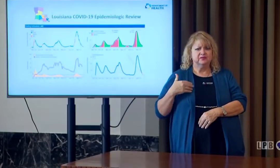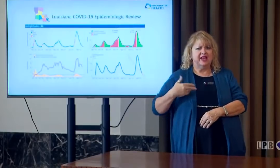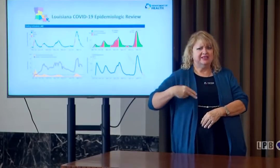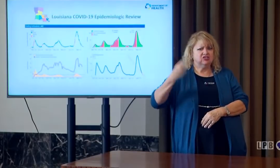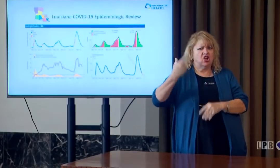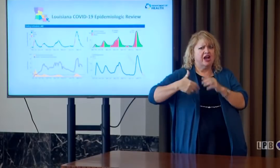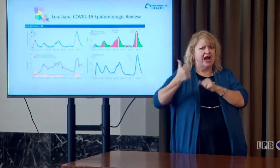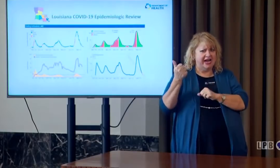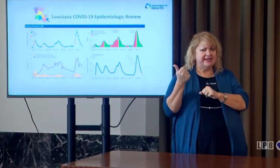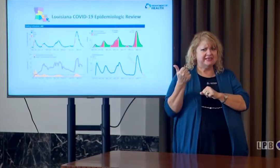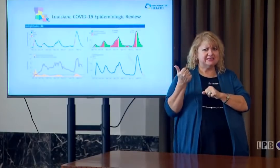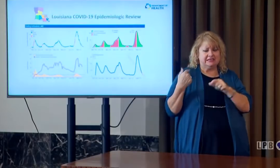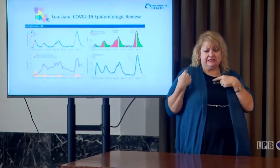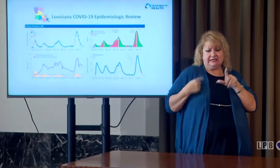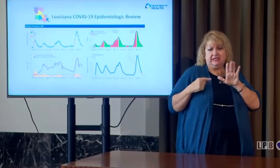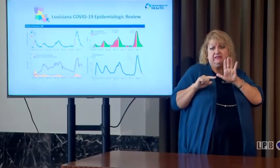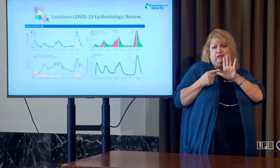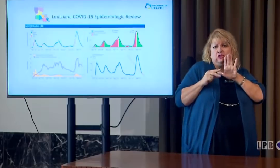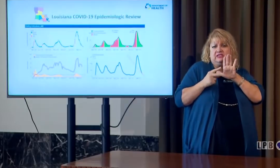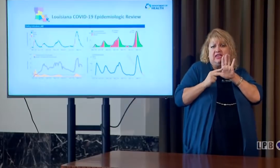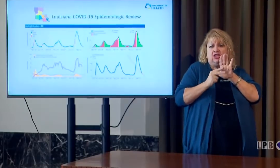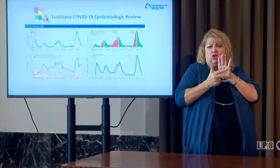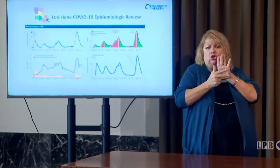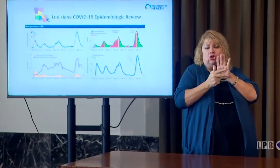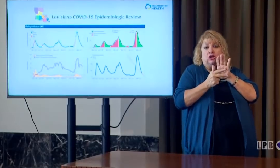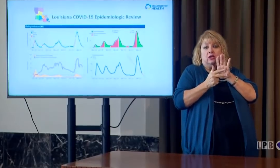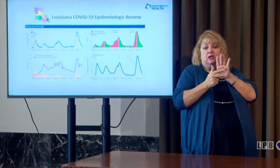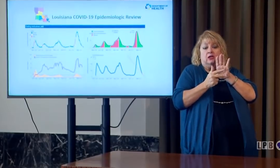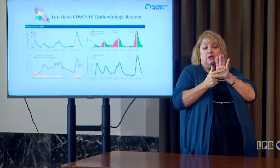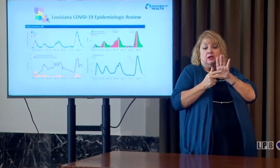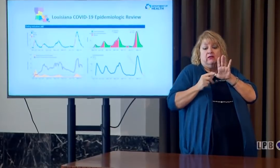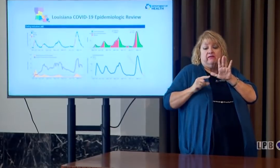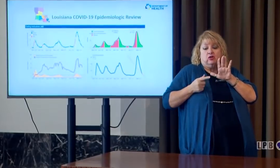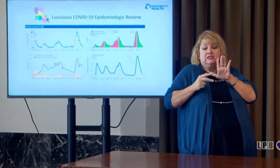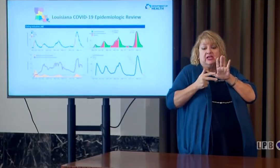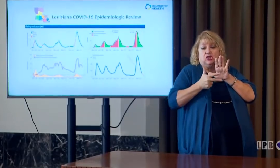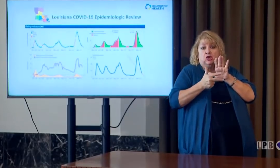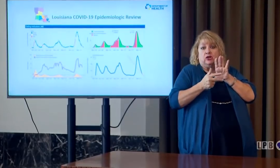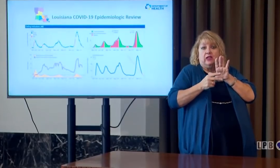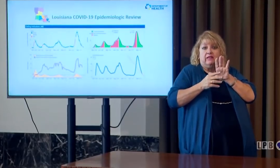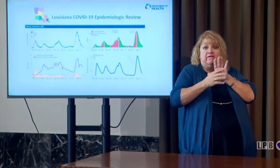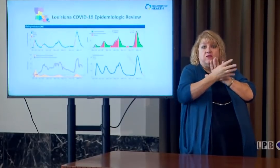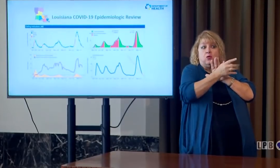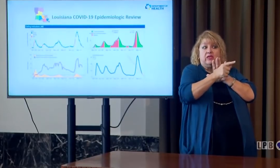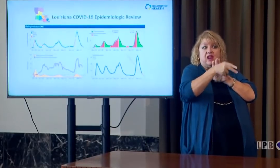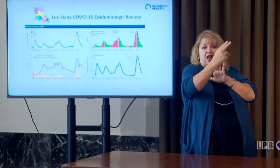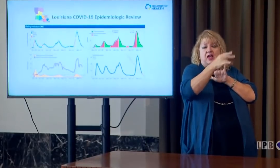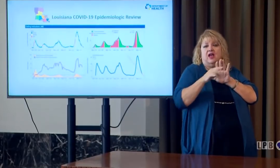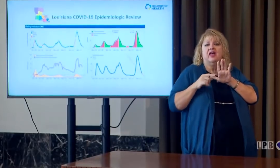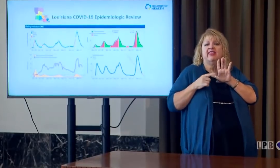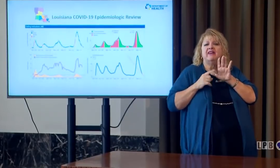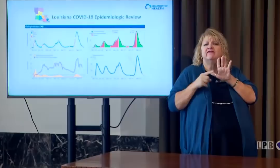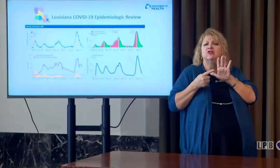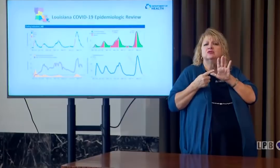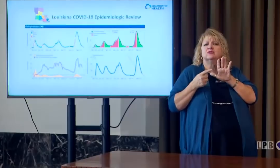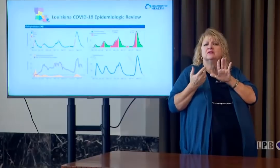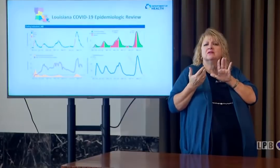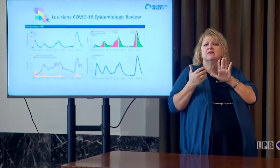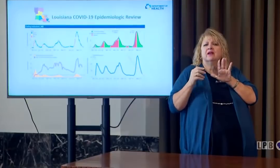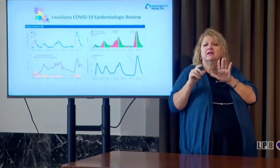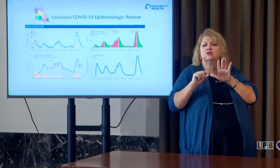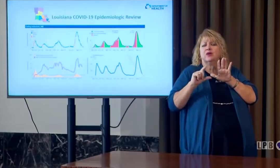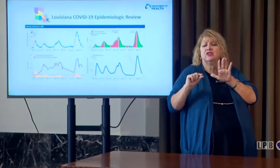at any point in time in the pandemic after that first surge. And in that first surge in March and April 2020, our